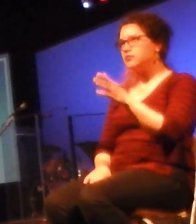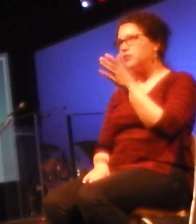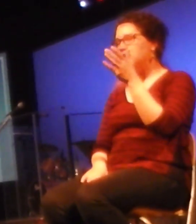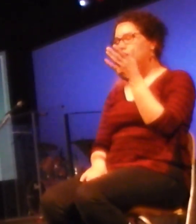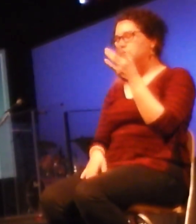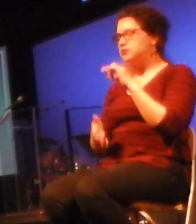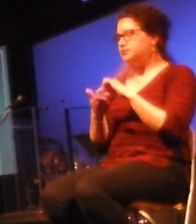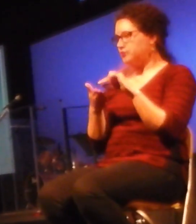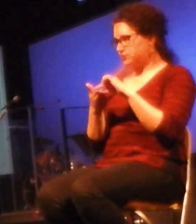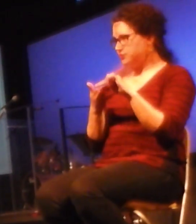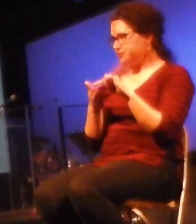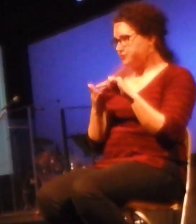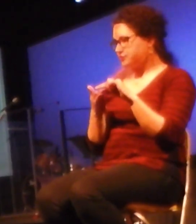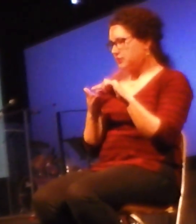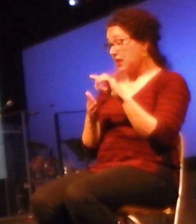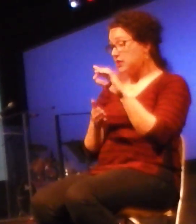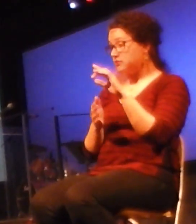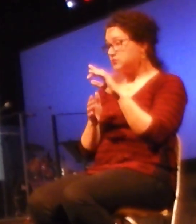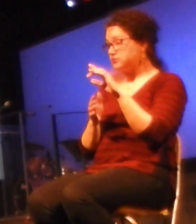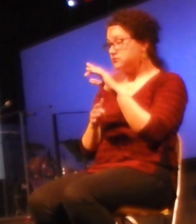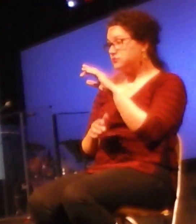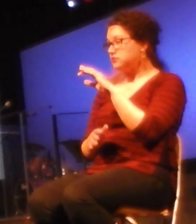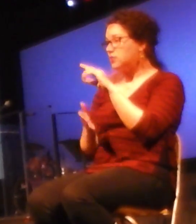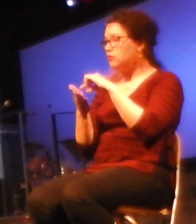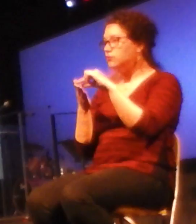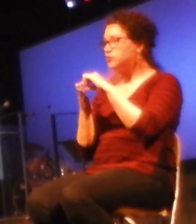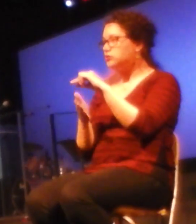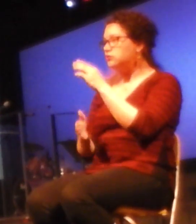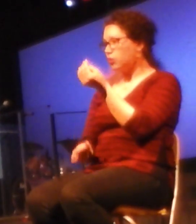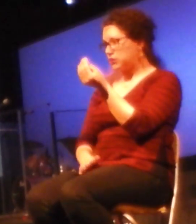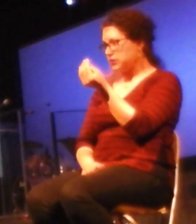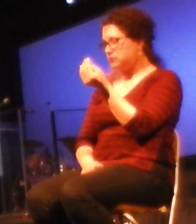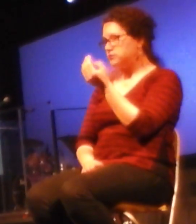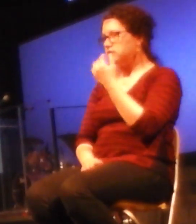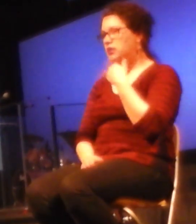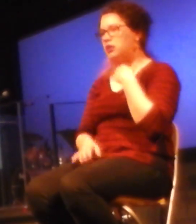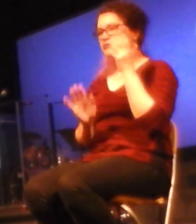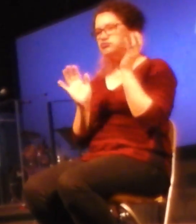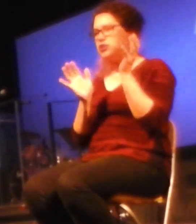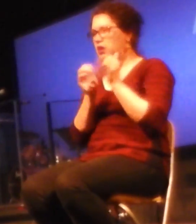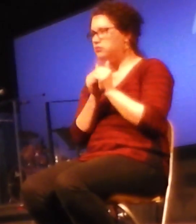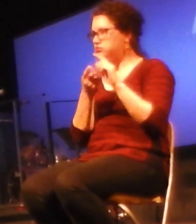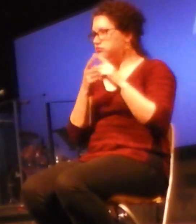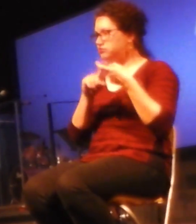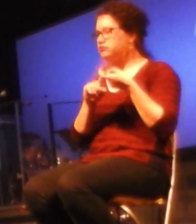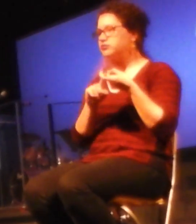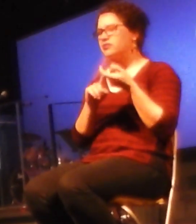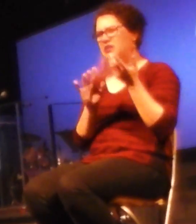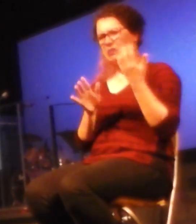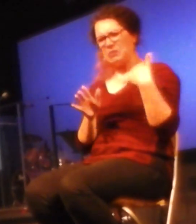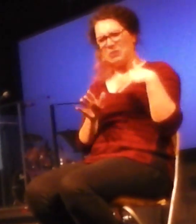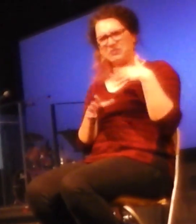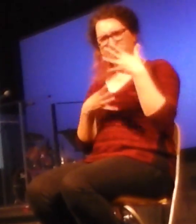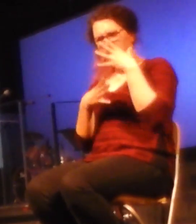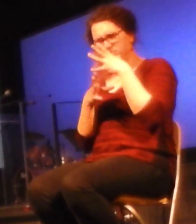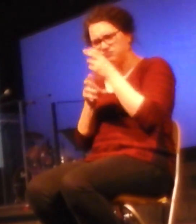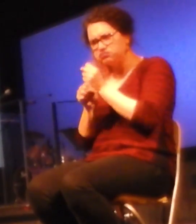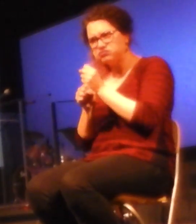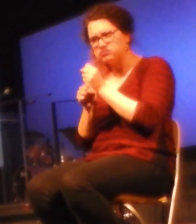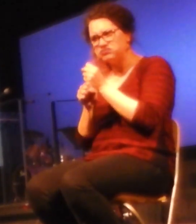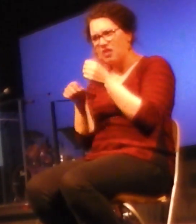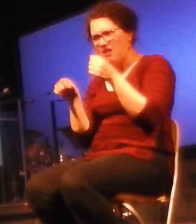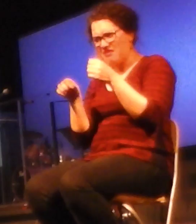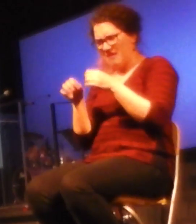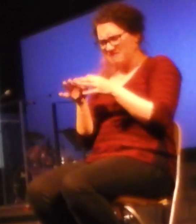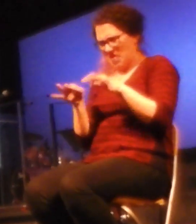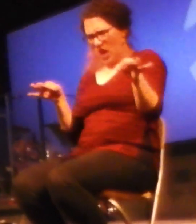passage in verse 14, and I was talking to a friend about this, and I was saying, it's really fascinating. There's this language that's used, because I